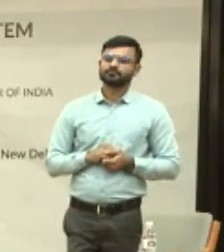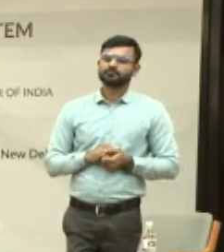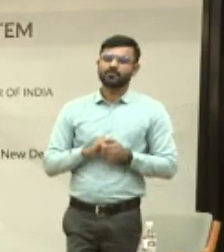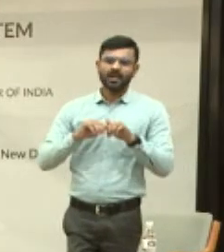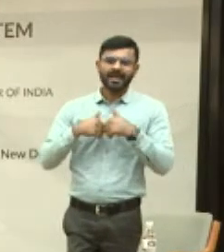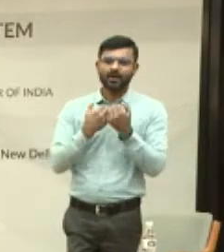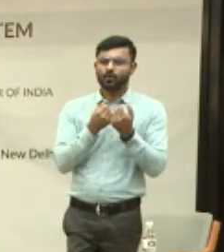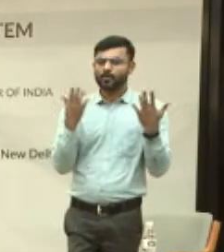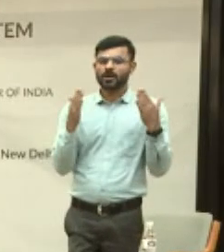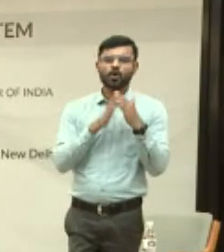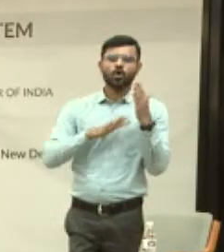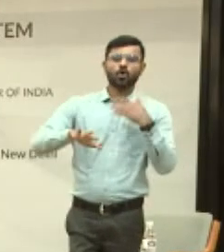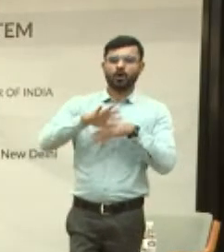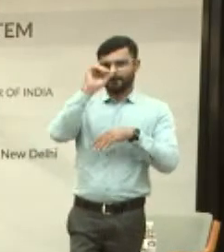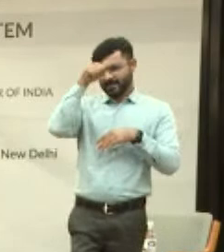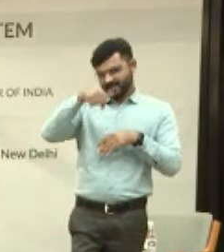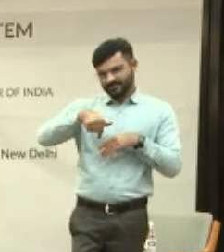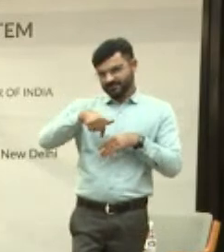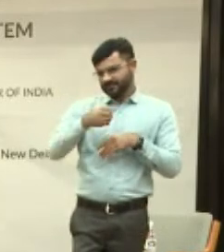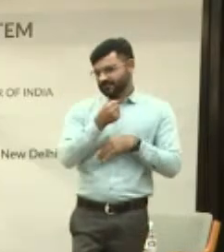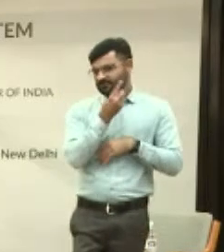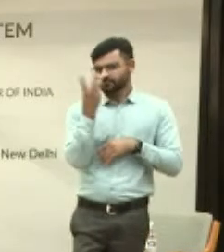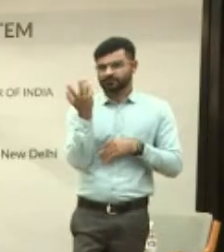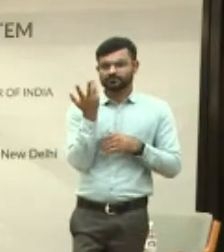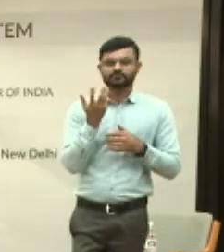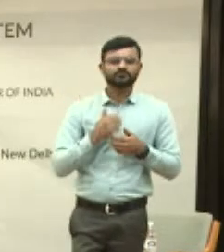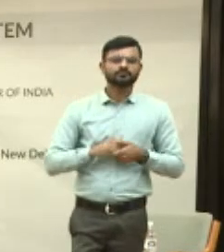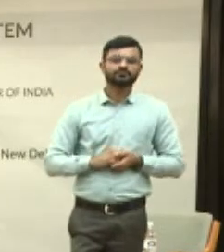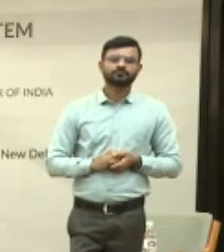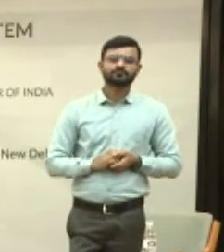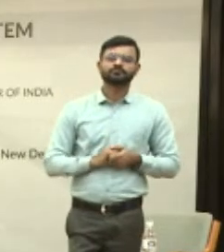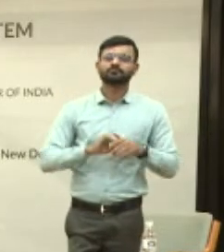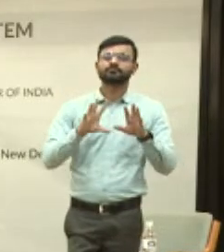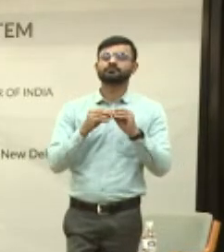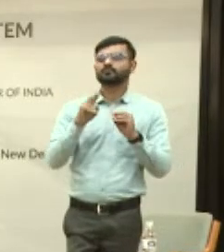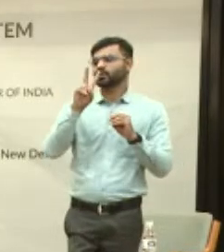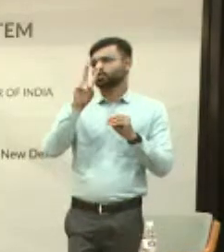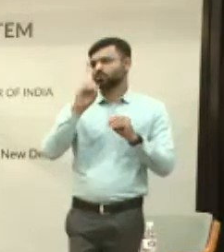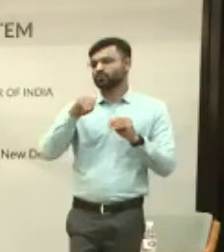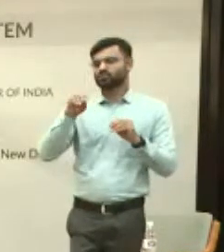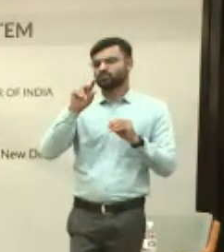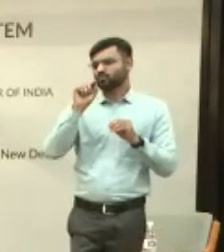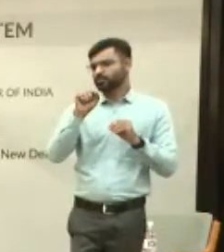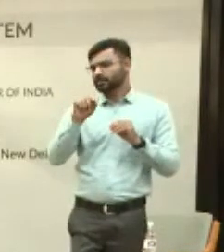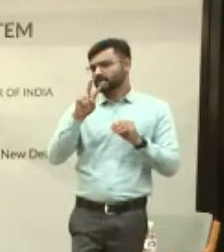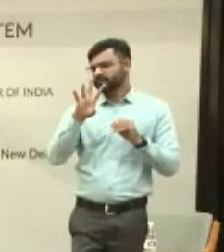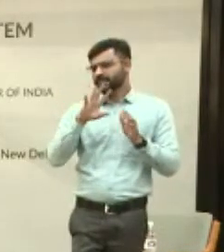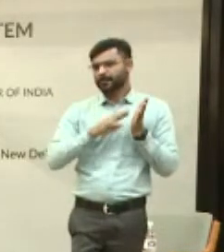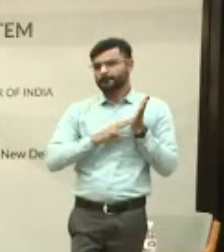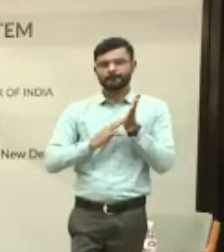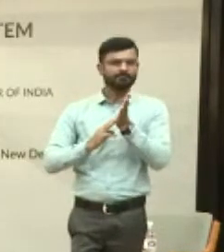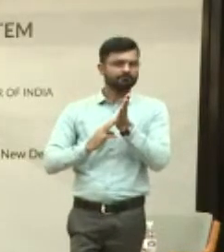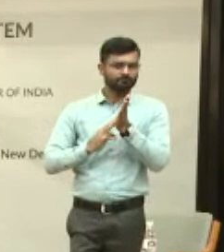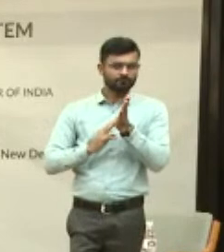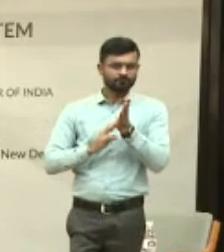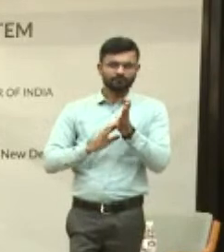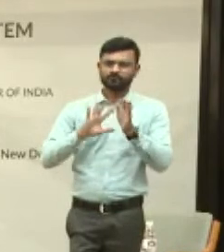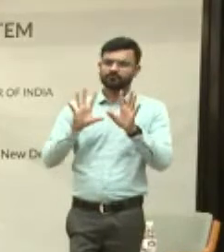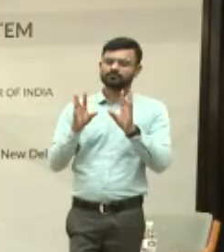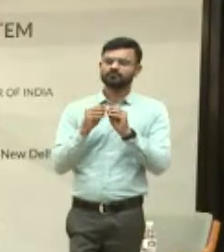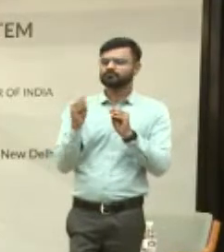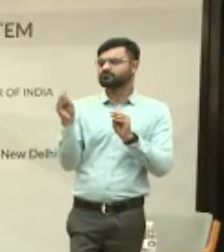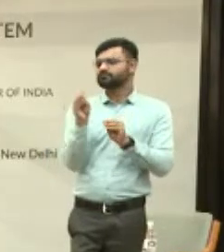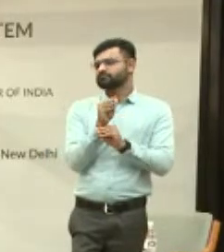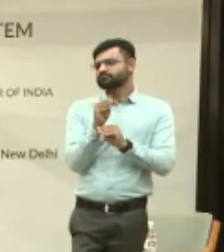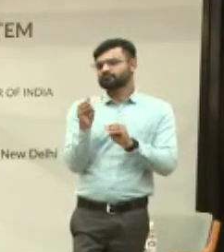How many households are there in India? About 225 million. So